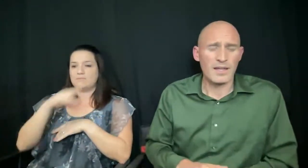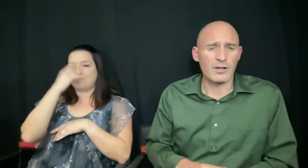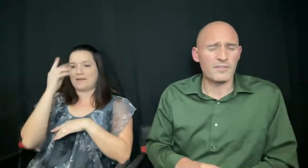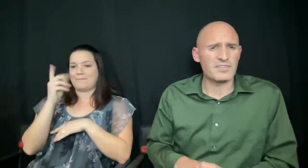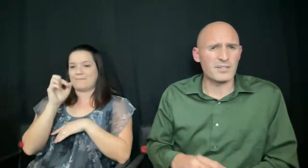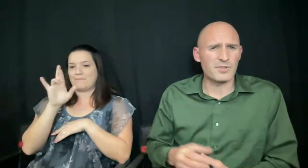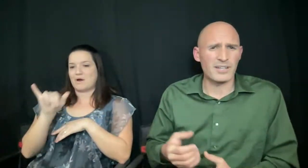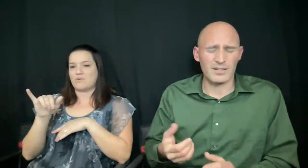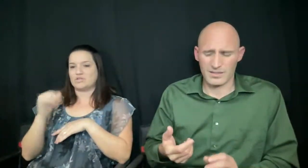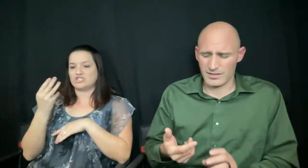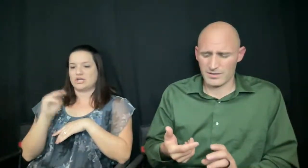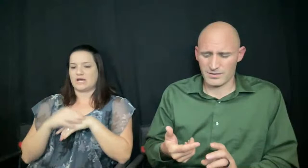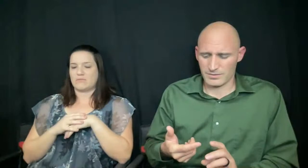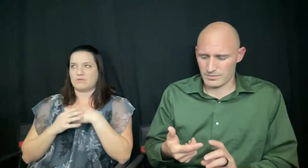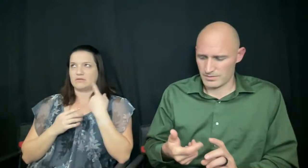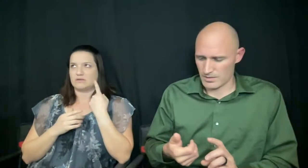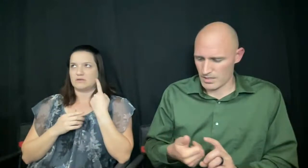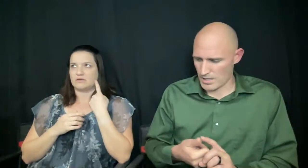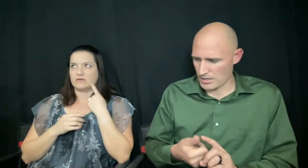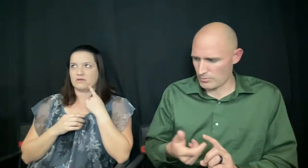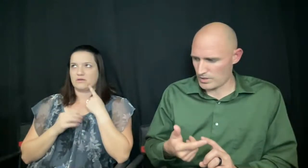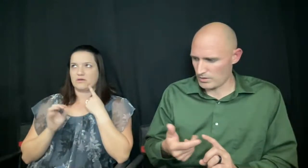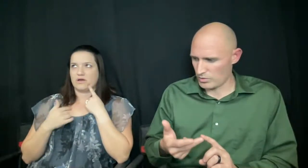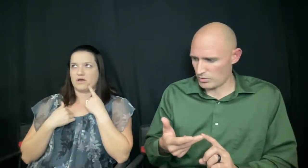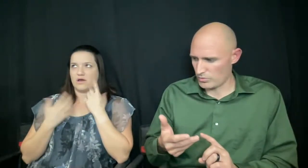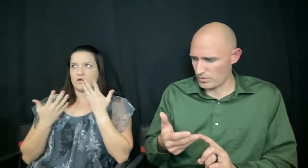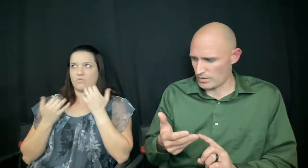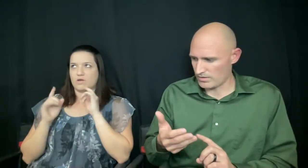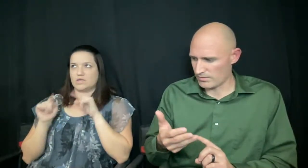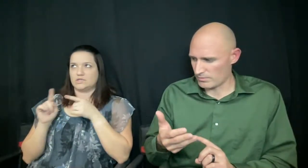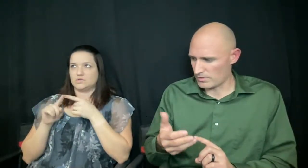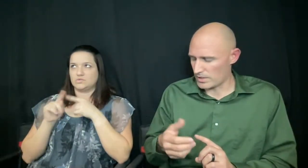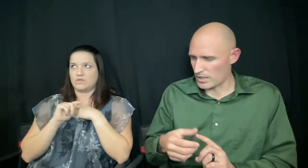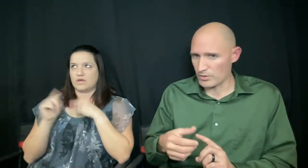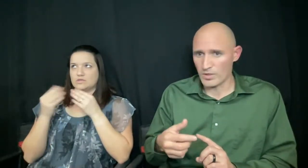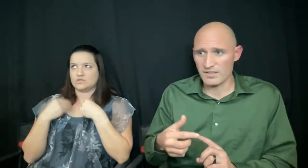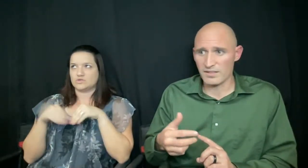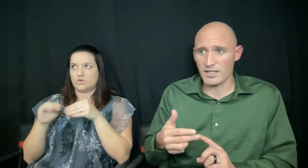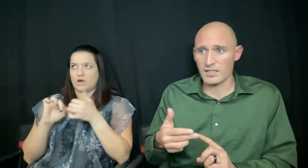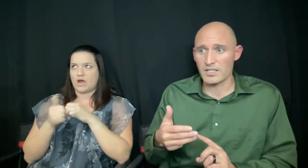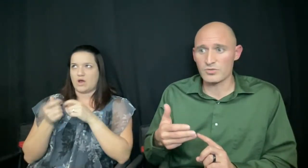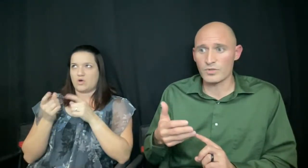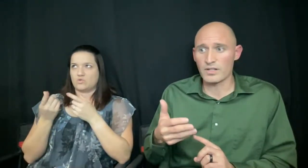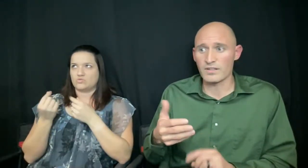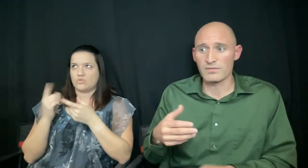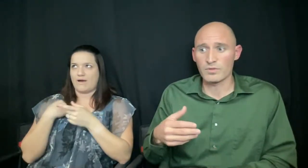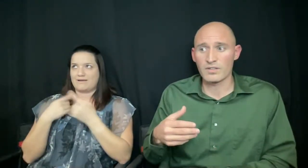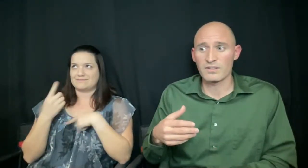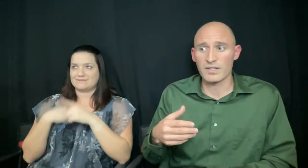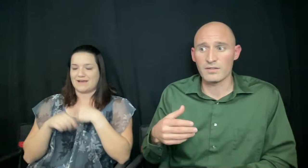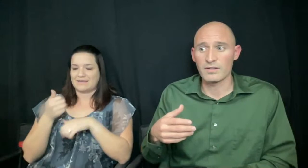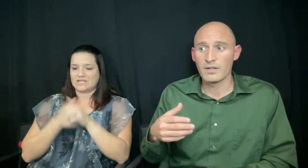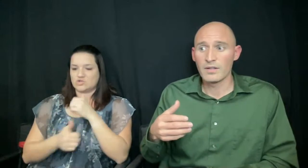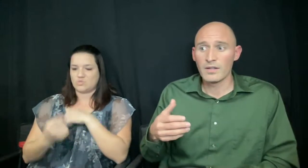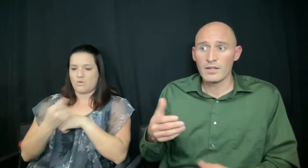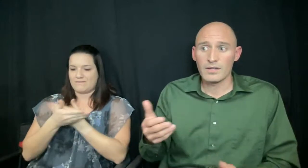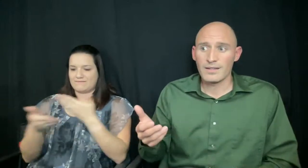all of a sudden we're like, I went to the store. How do I sign each one of these words? And